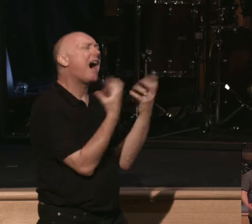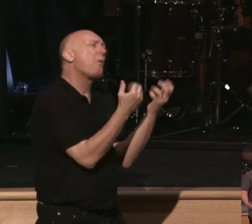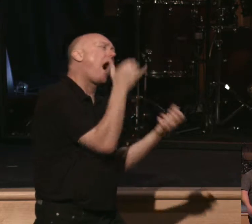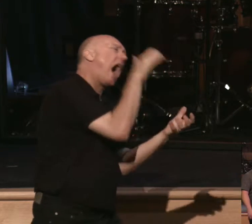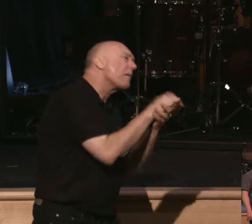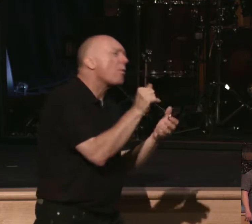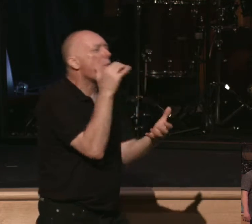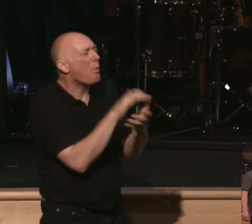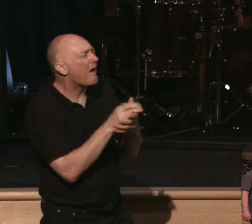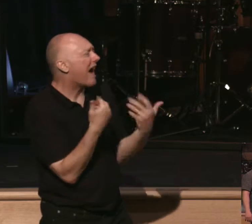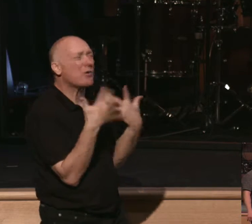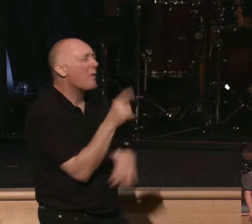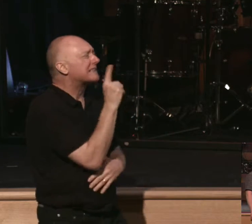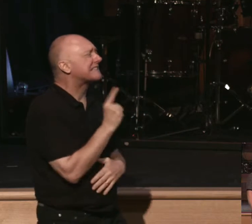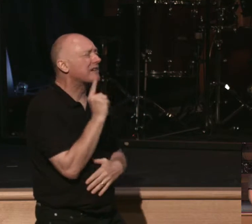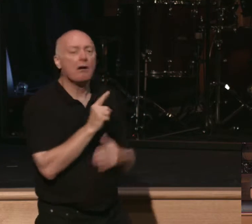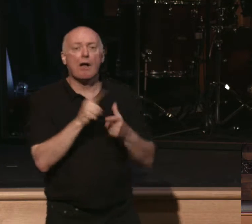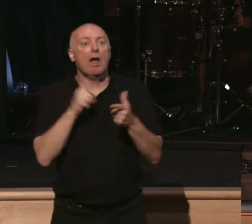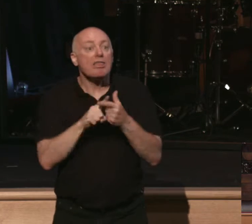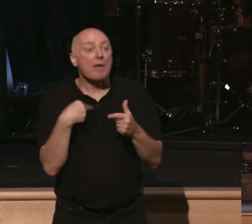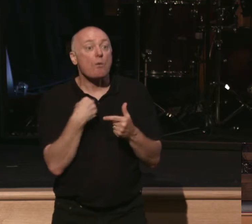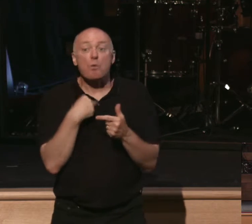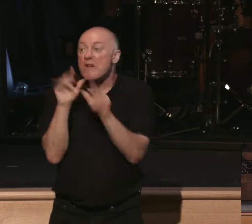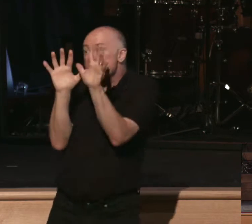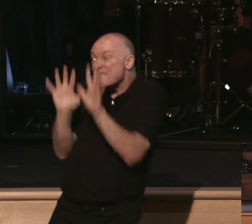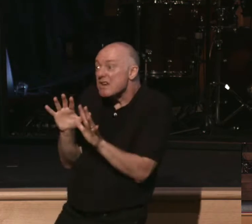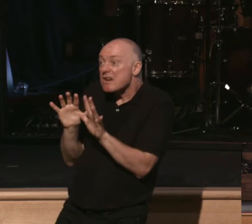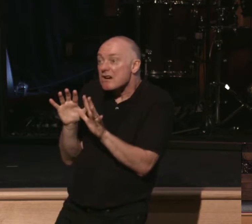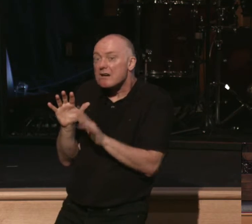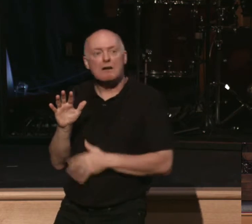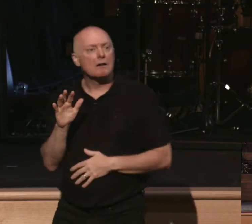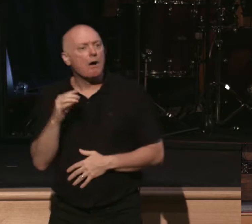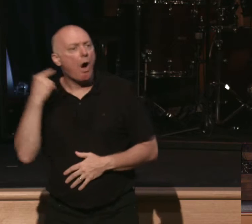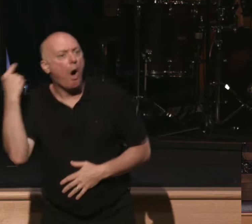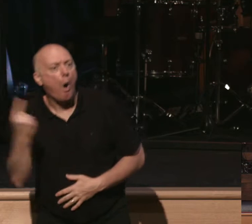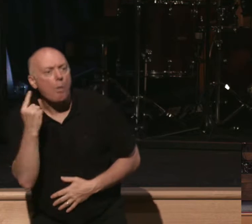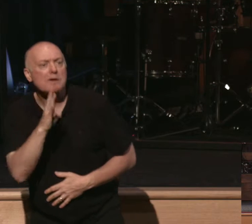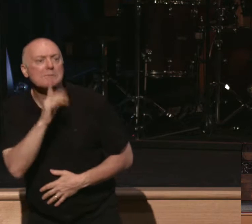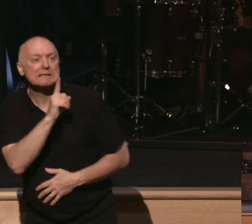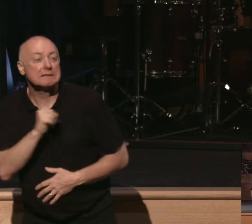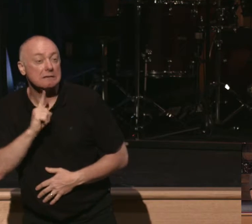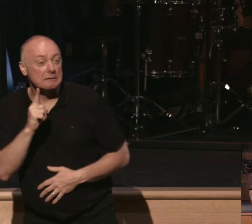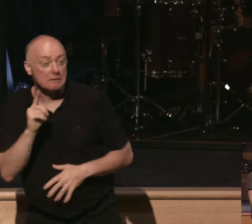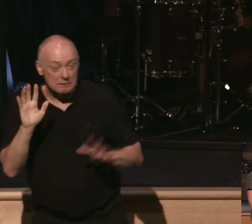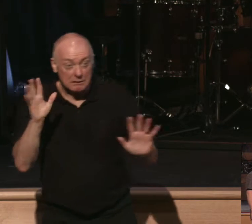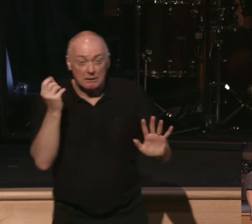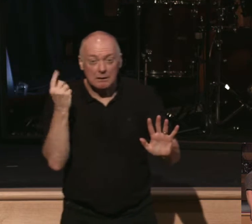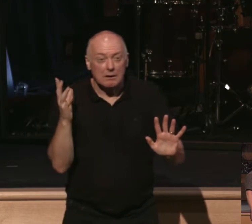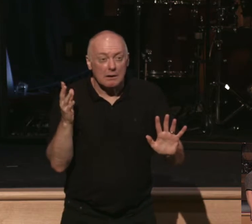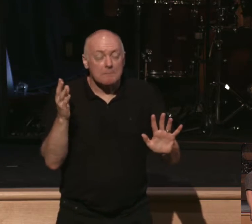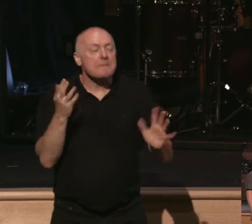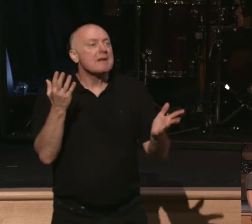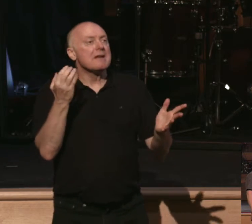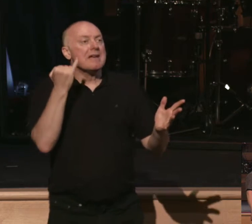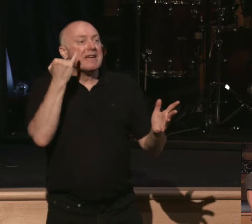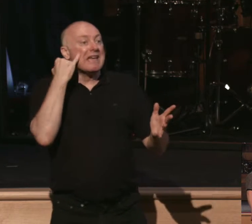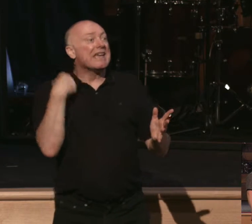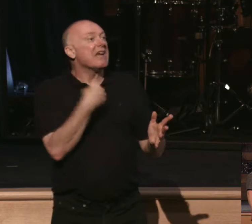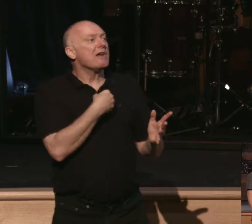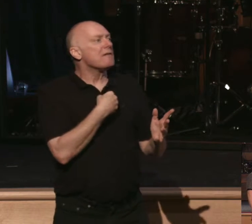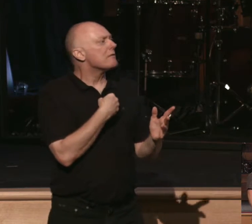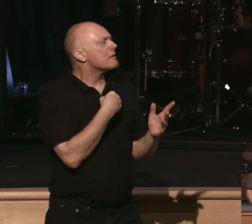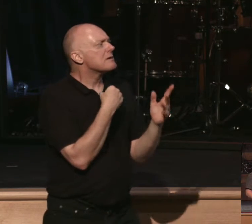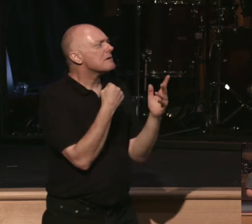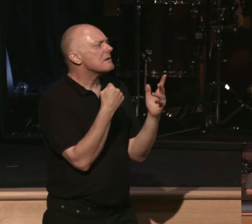spouse, if we're single, then we will also have this fear of always being single, of singleness. If we are lusting